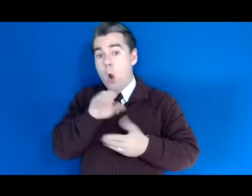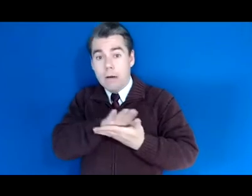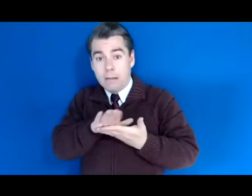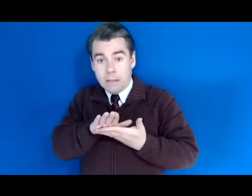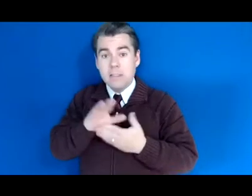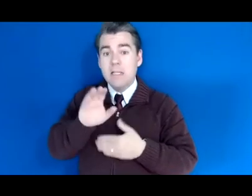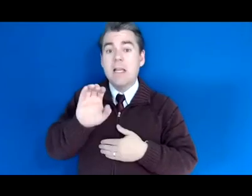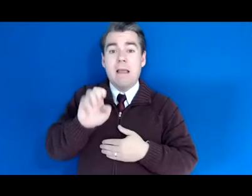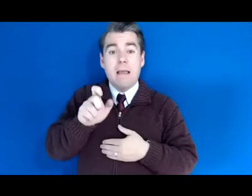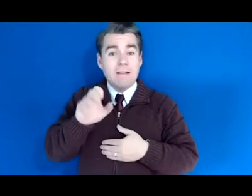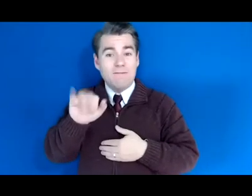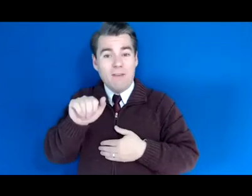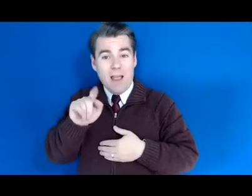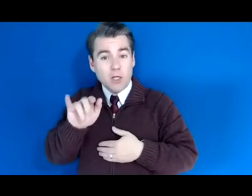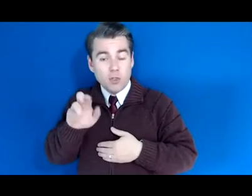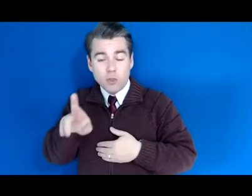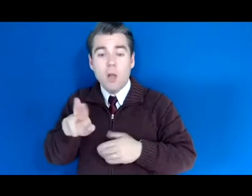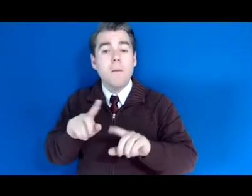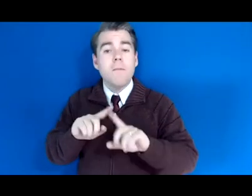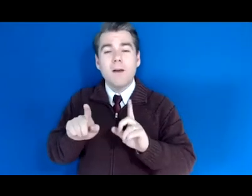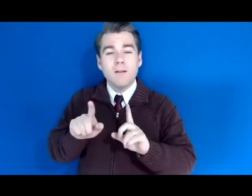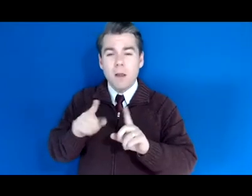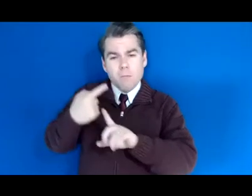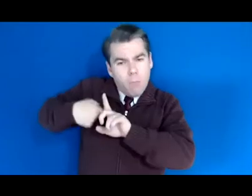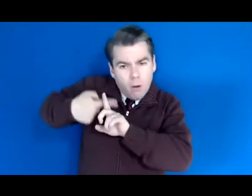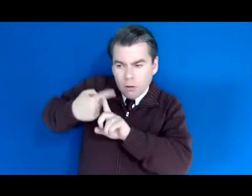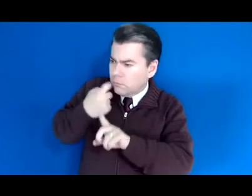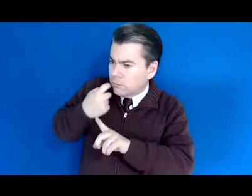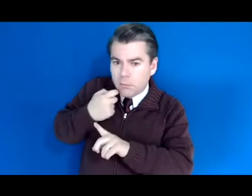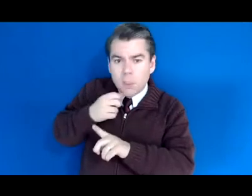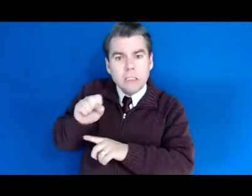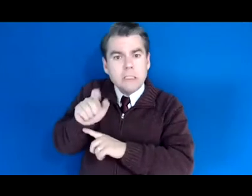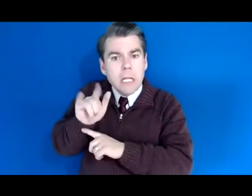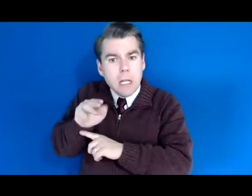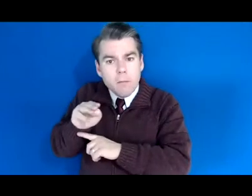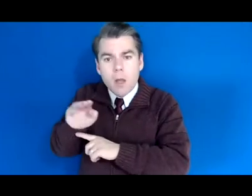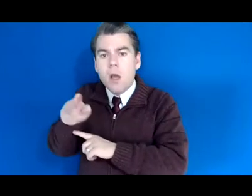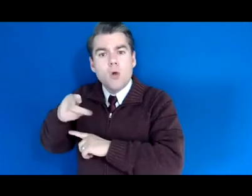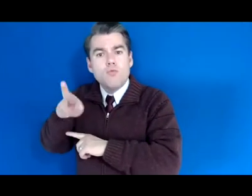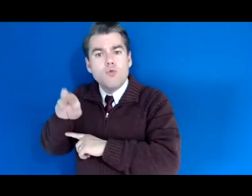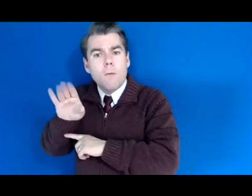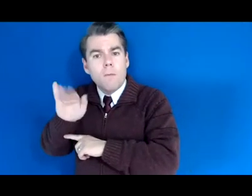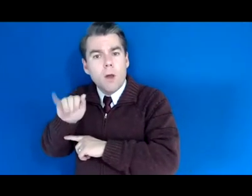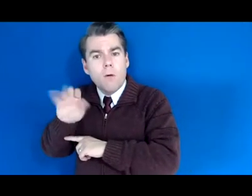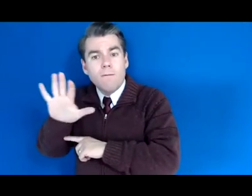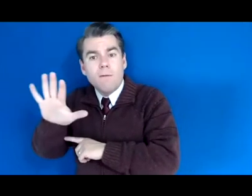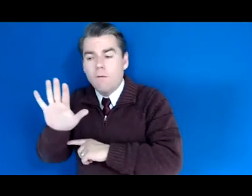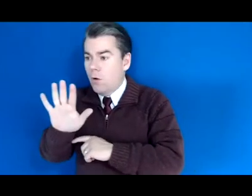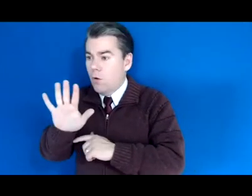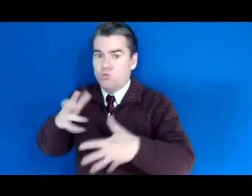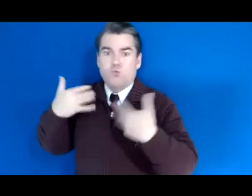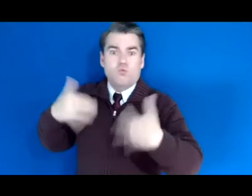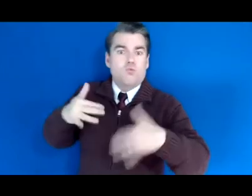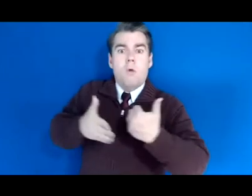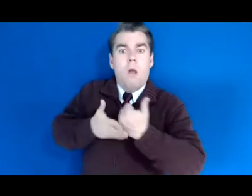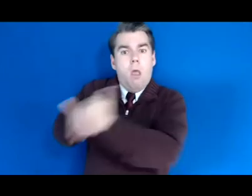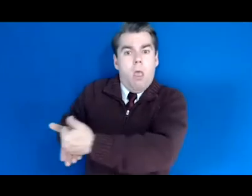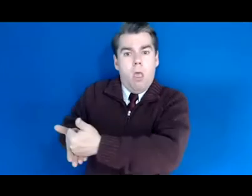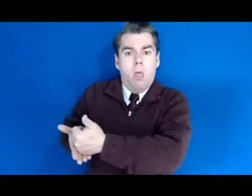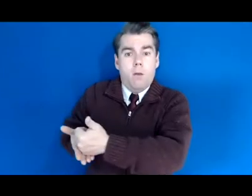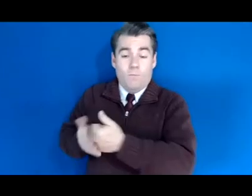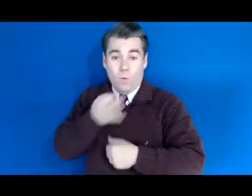in the past few months, Slim and ProBio 5 has made a huge difference. I'm getting ready to share a testimony about